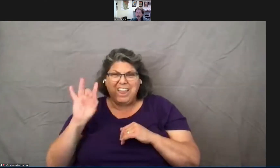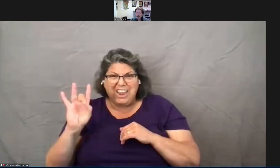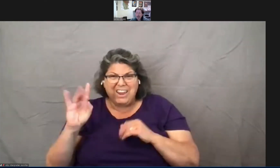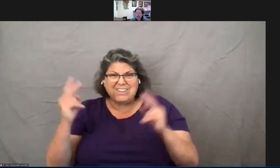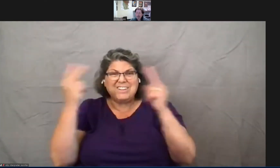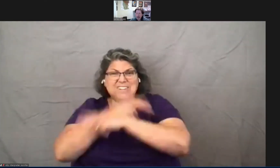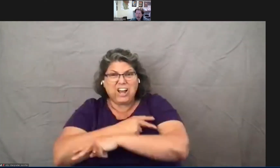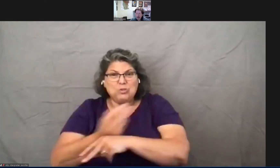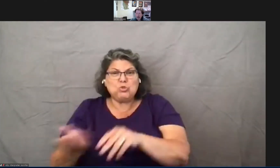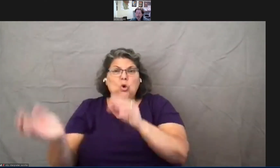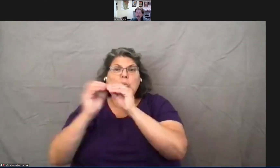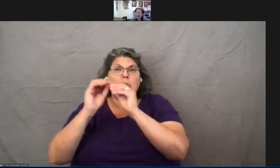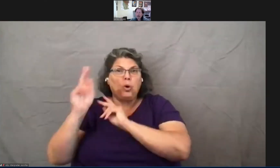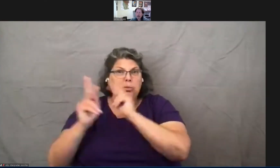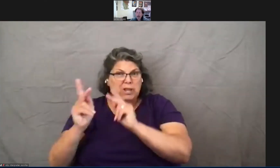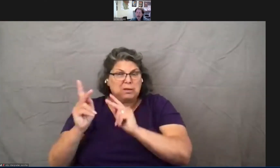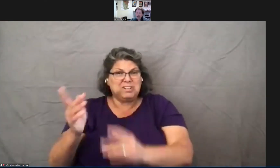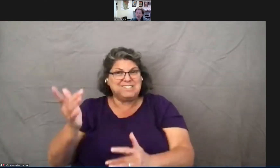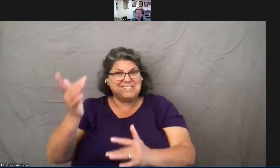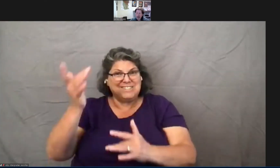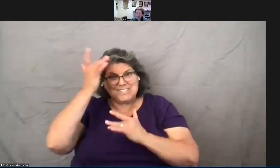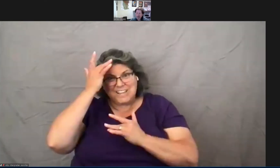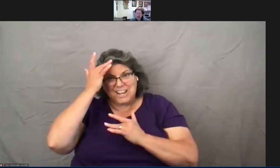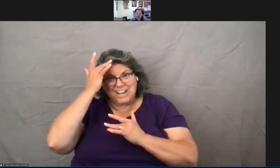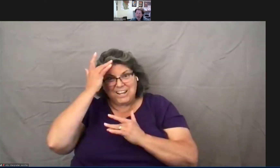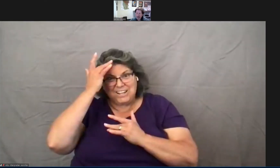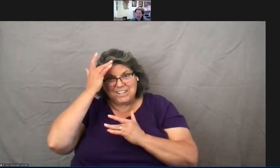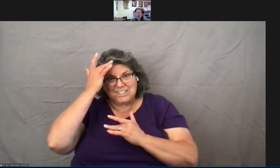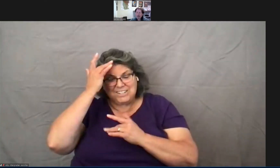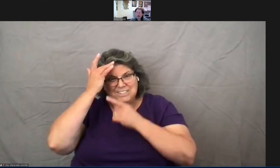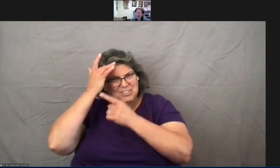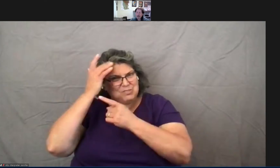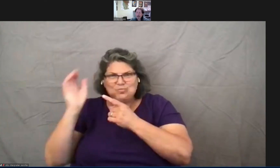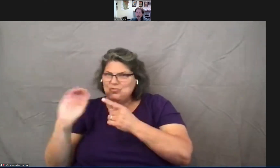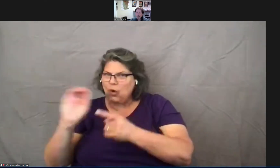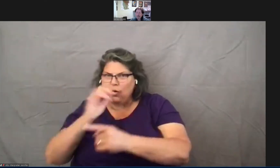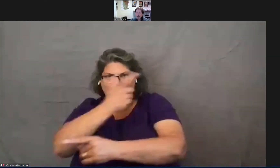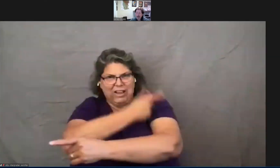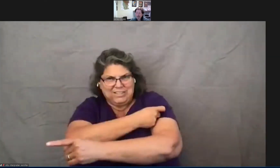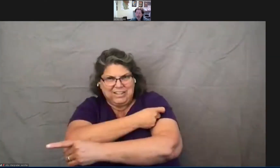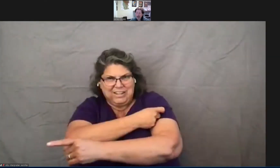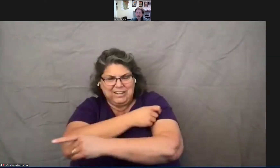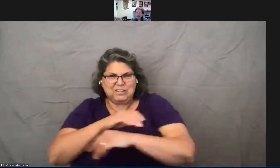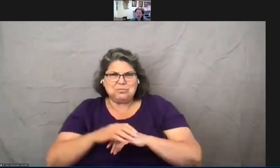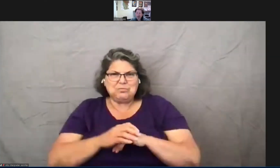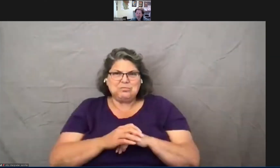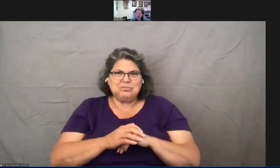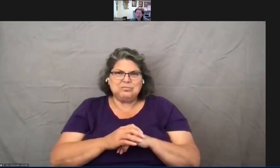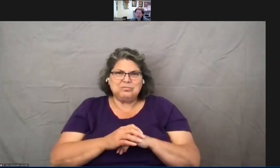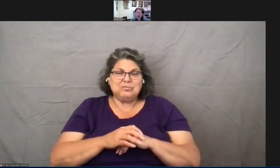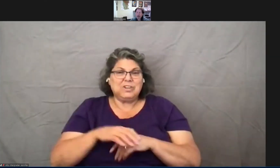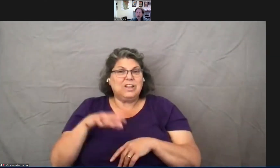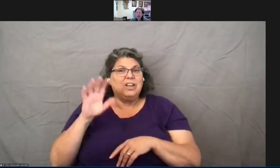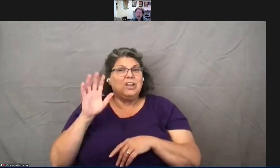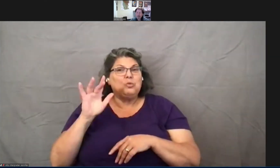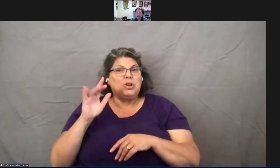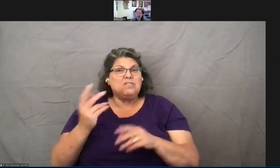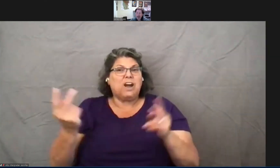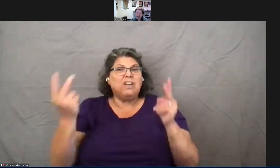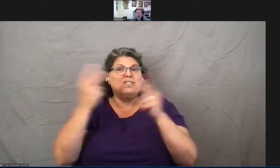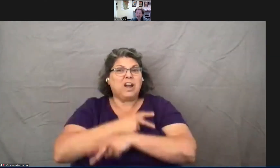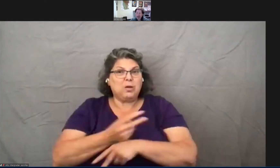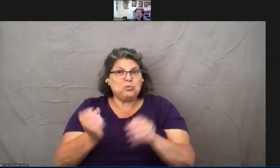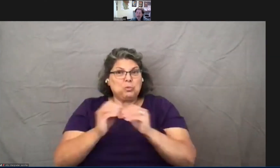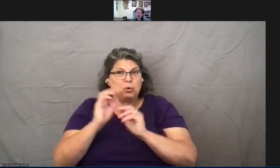have become ill who have not had the vaccine. There's 25 times more people who have